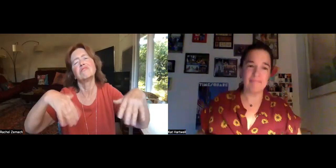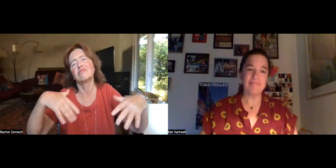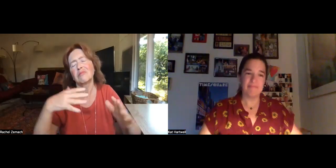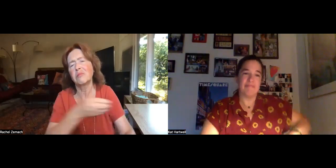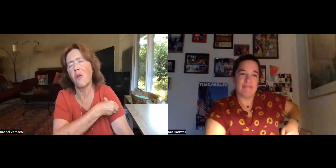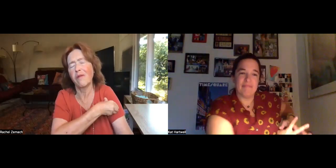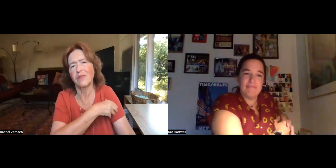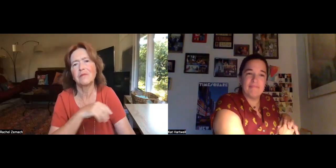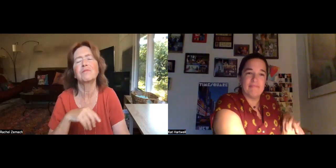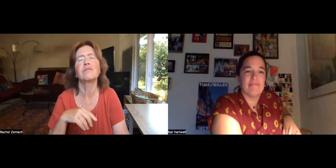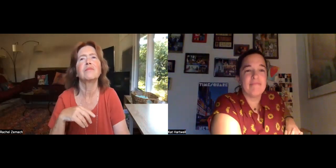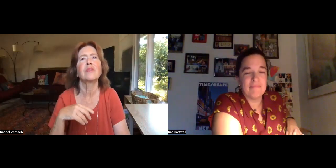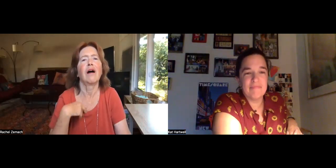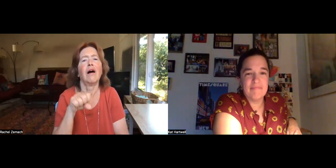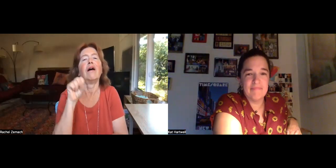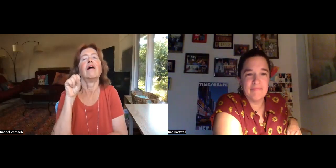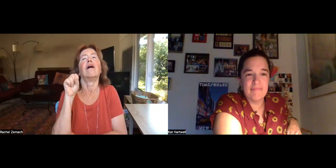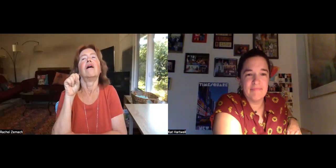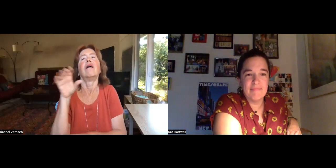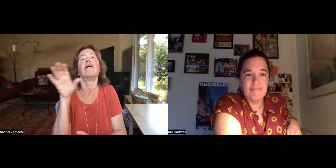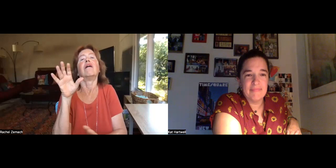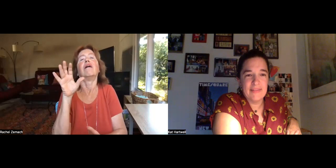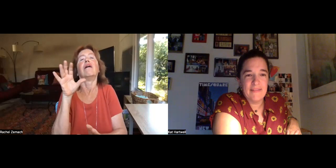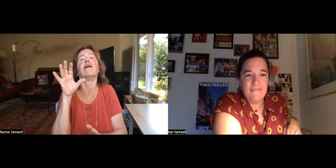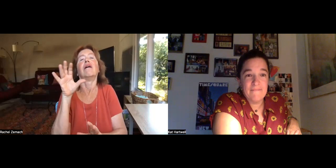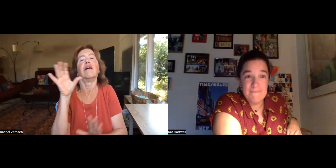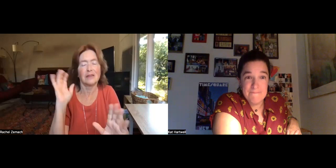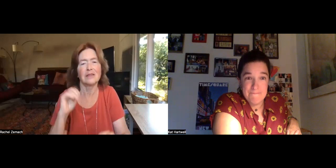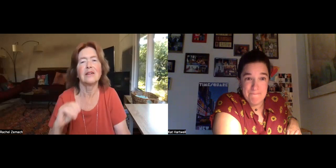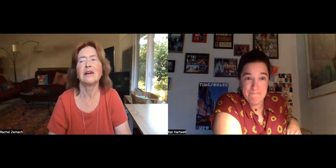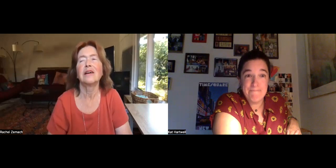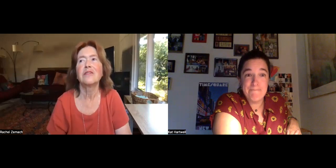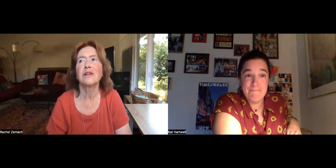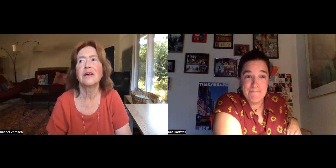and